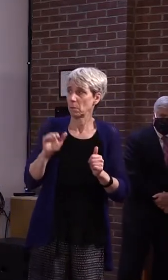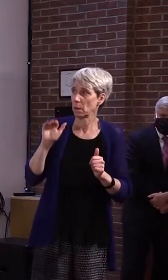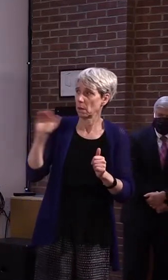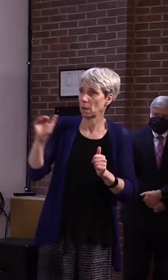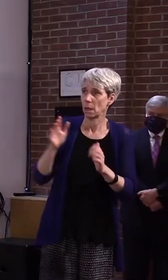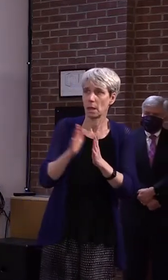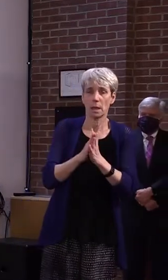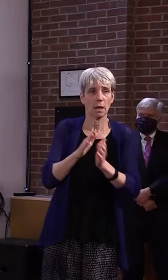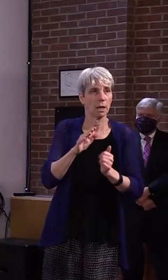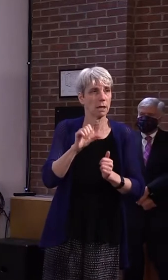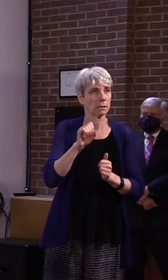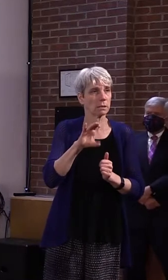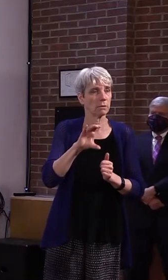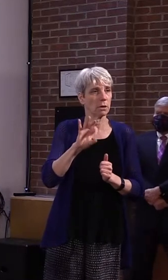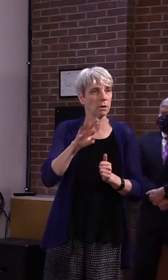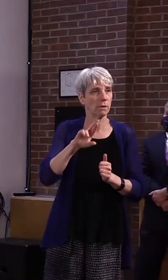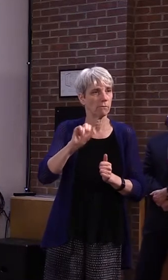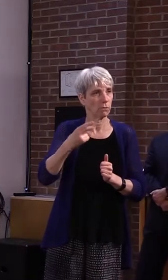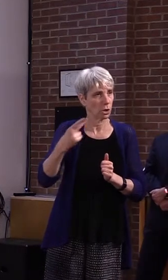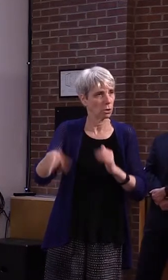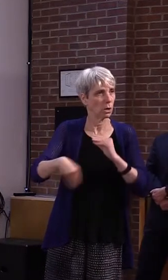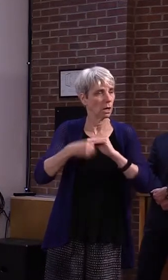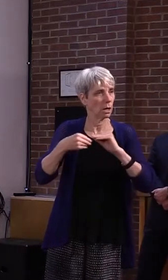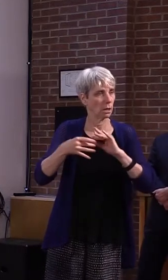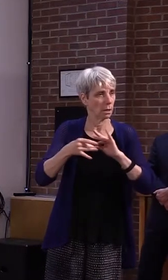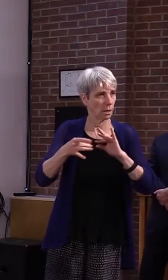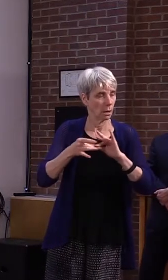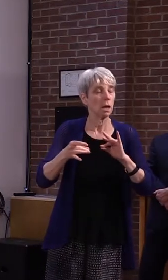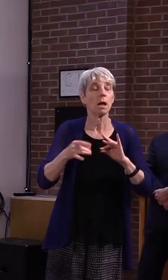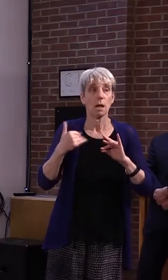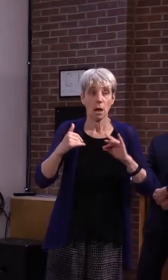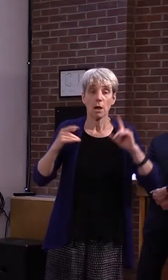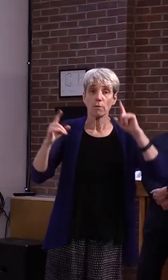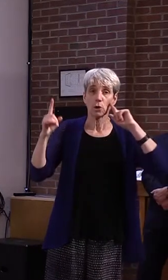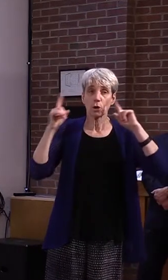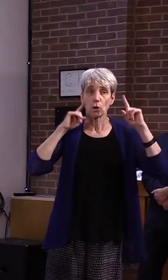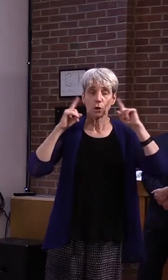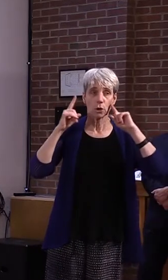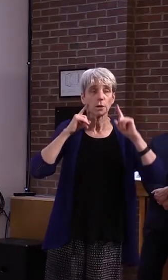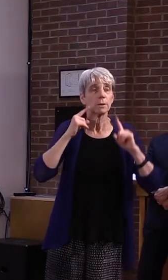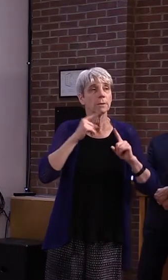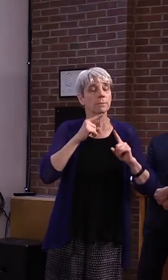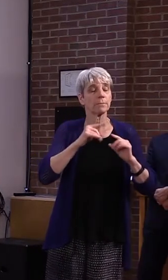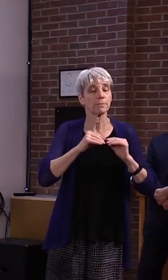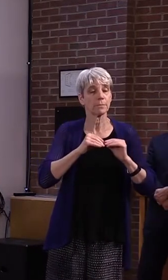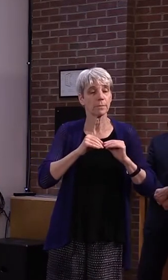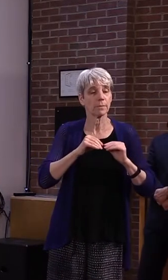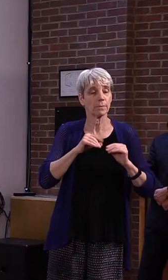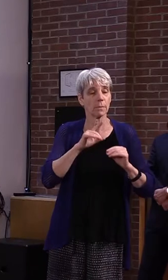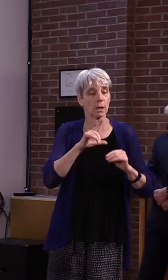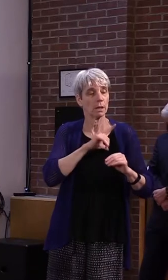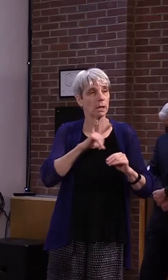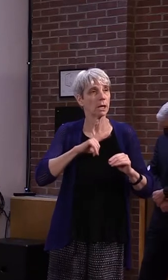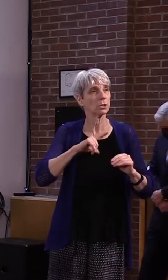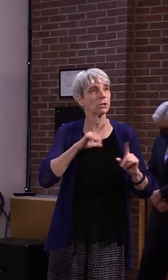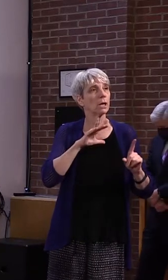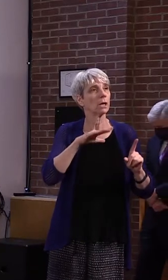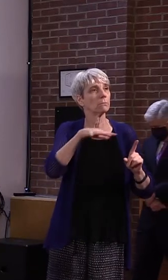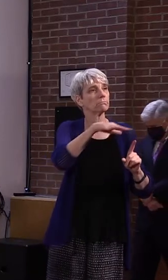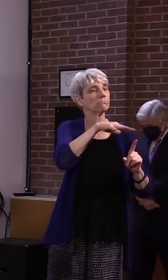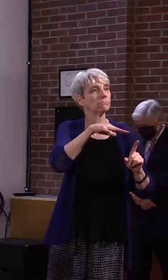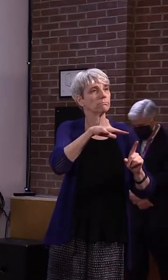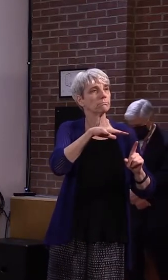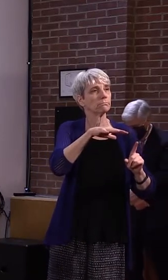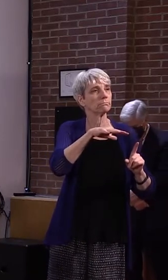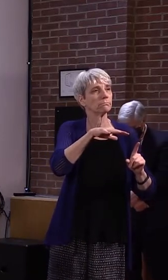Secretary French to comment on this further, but I've heard a lot of talk in the congressional arena